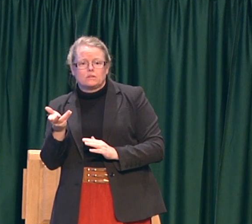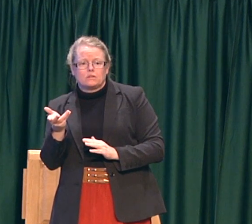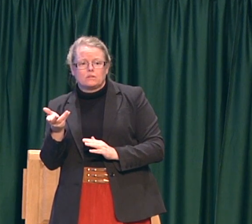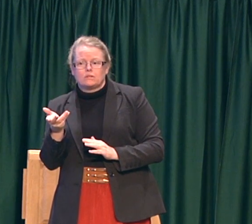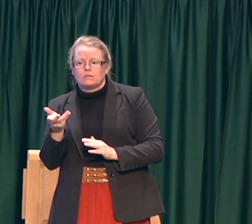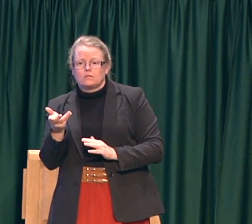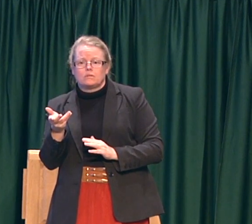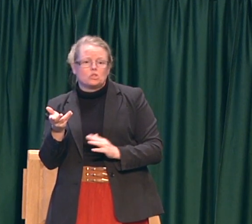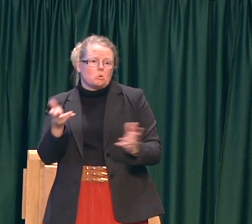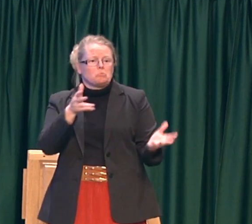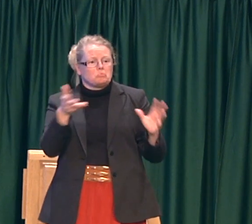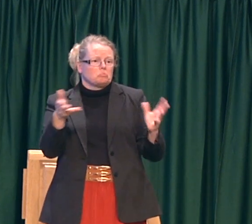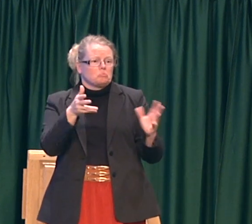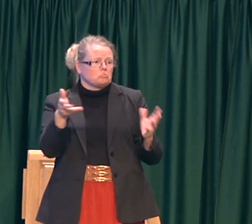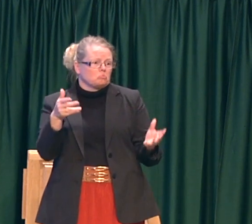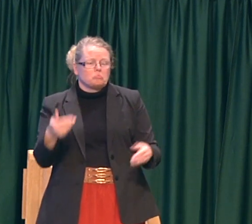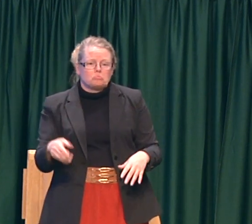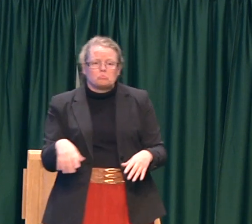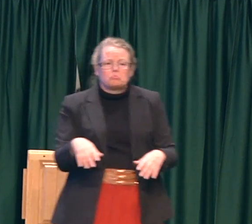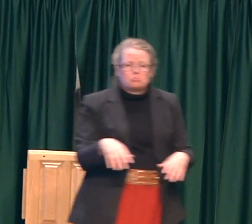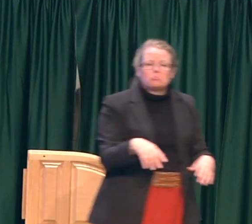experiences? Okay, so it's kind of mixed.